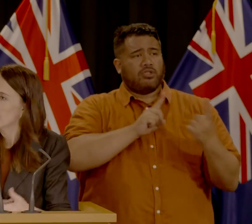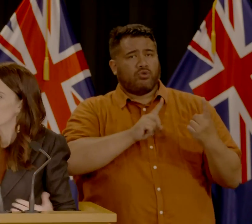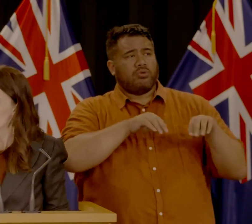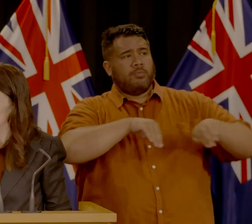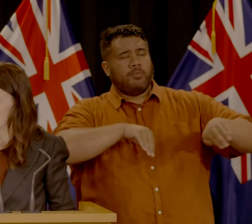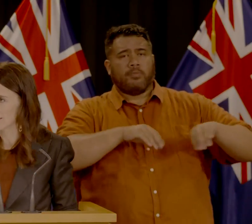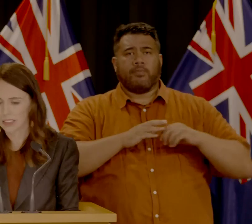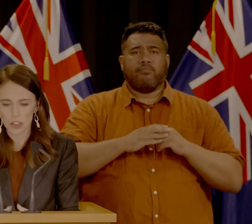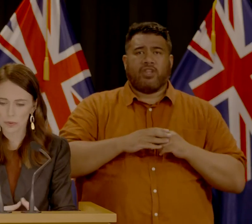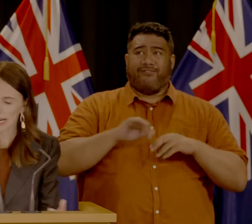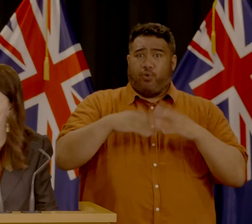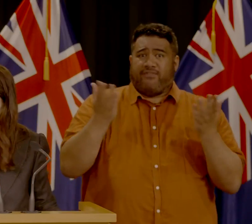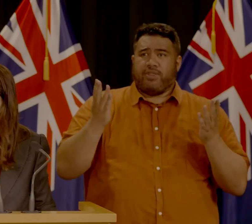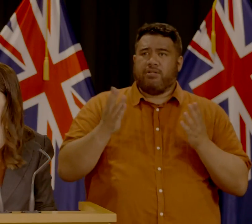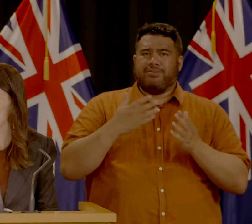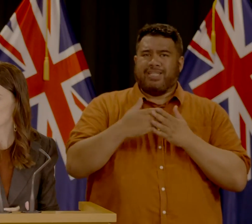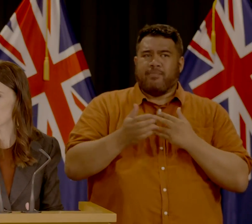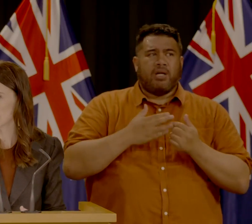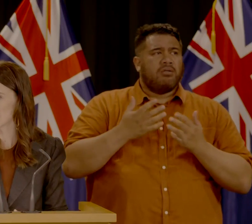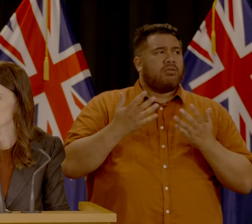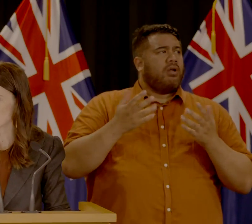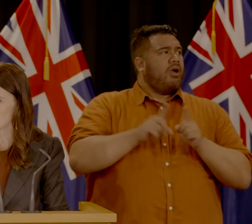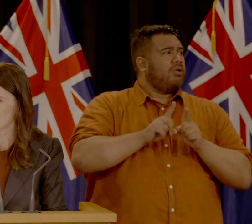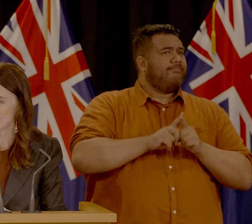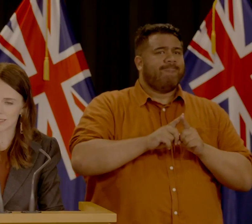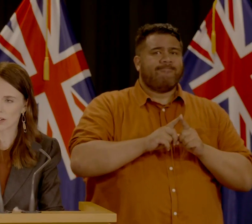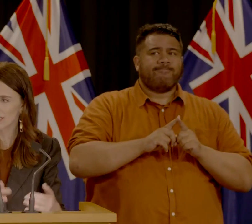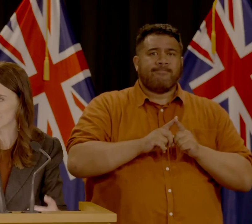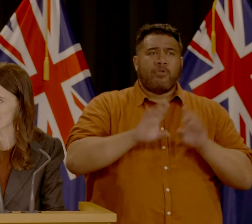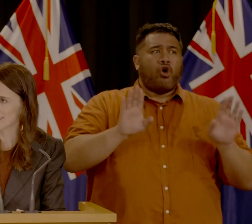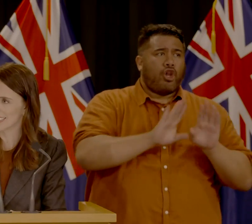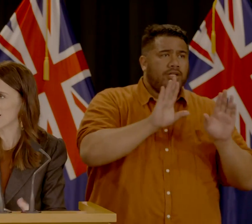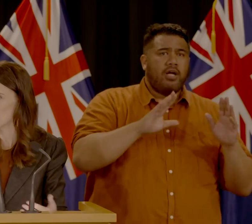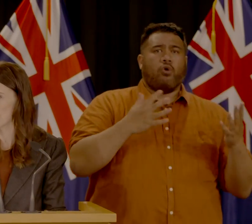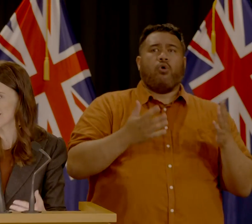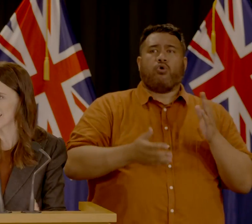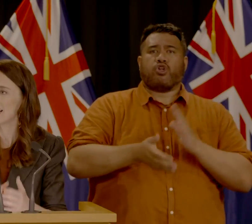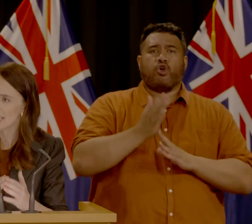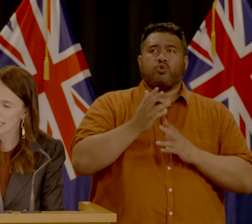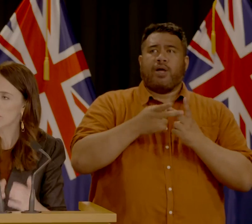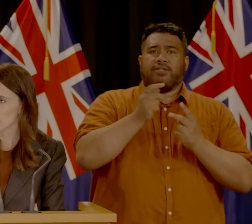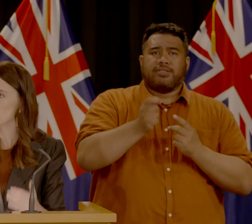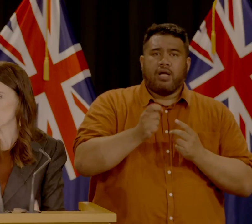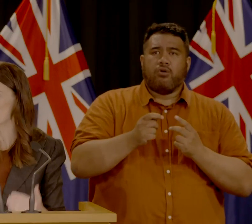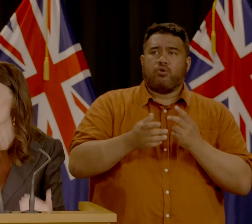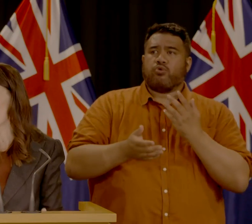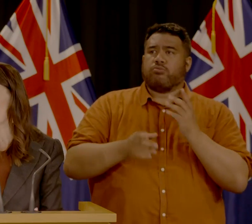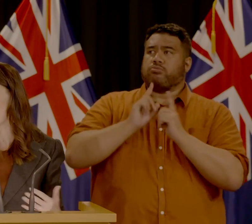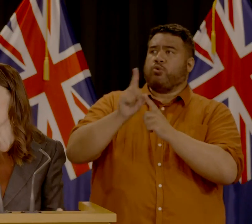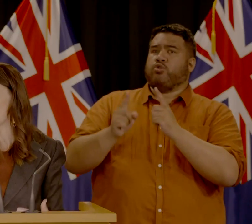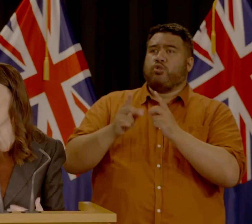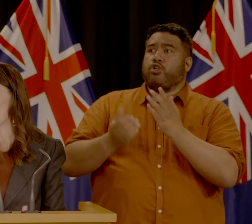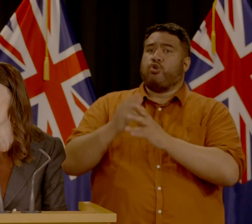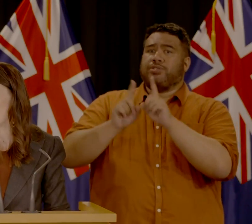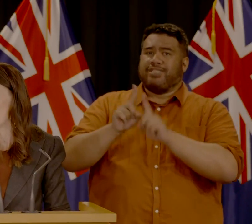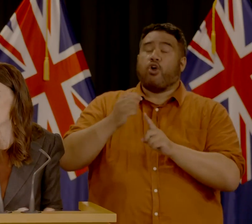and everything. This is regardless of whether or not it's going to another town or another city. Think about your social distancing